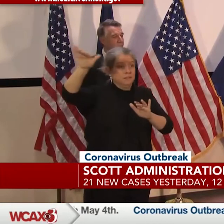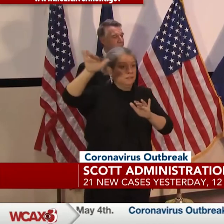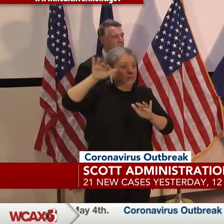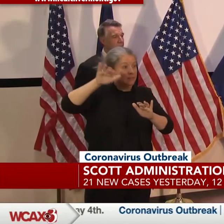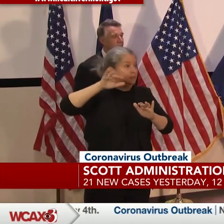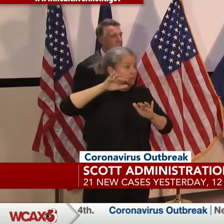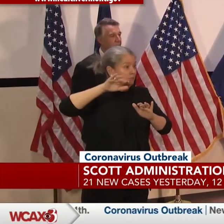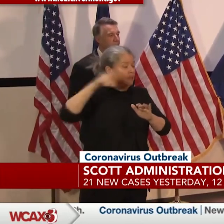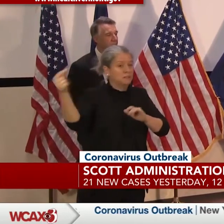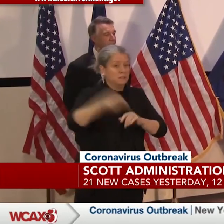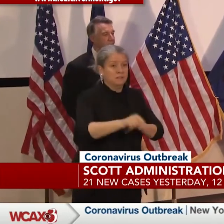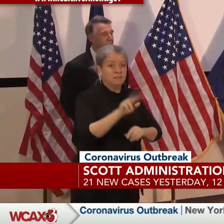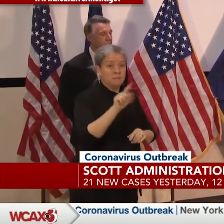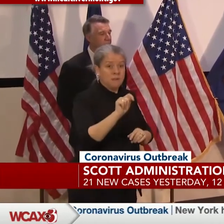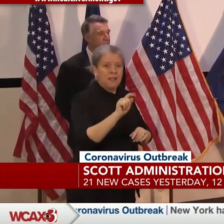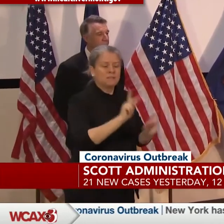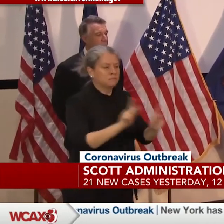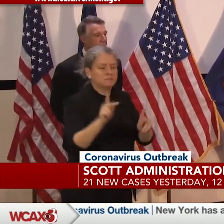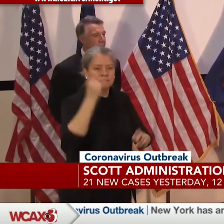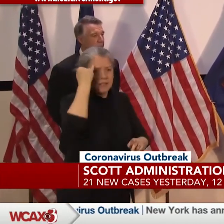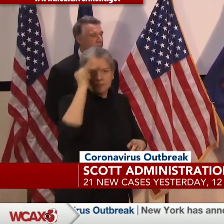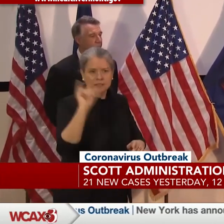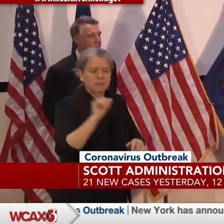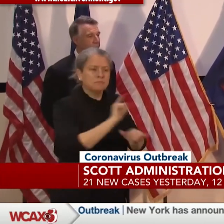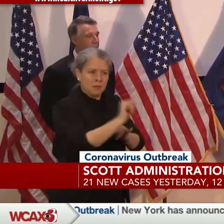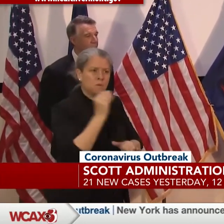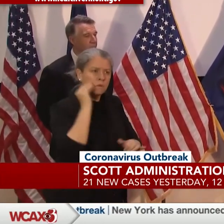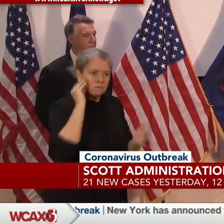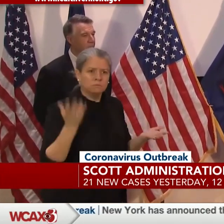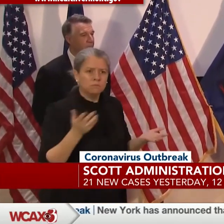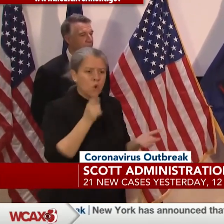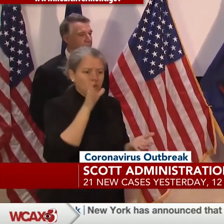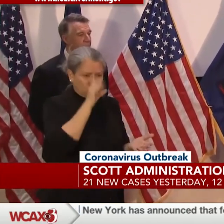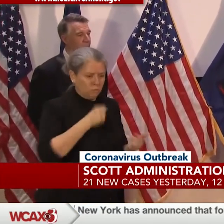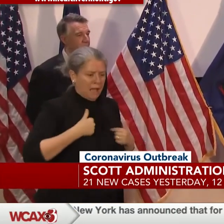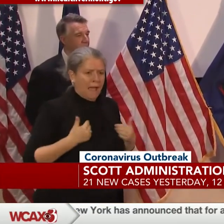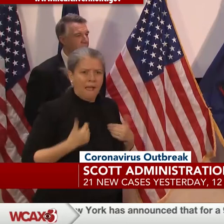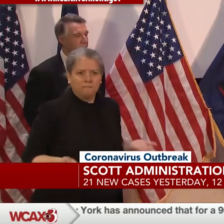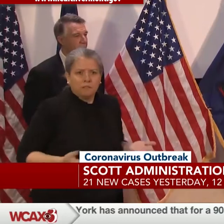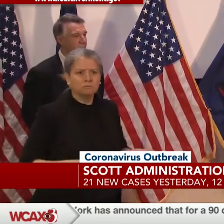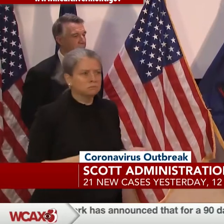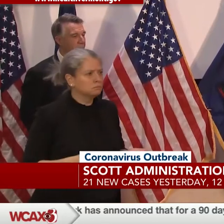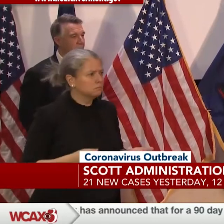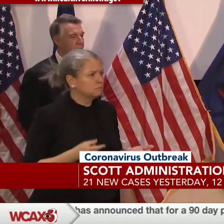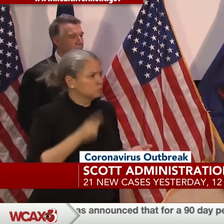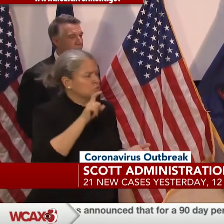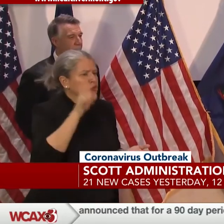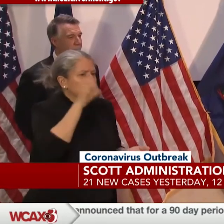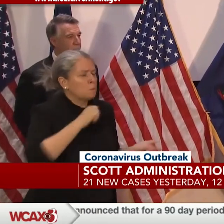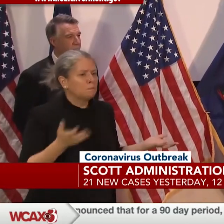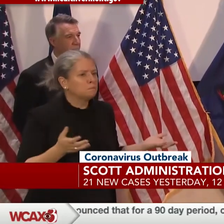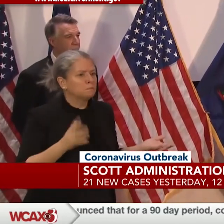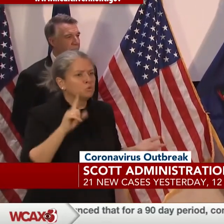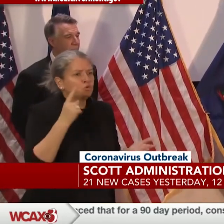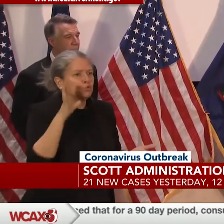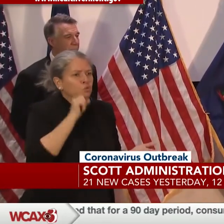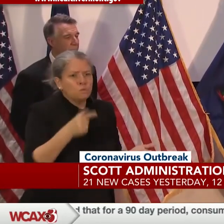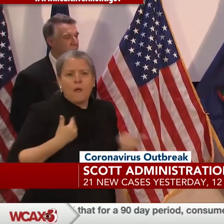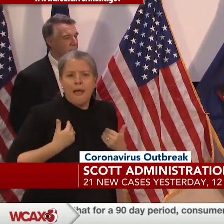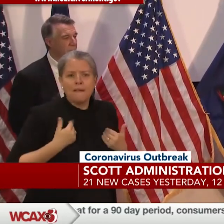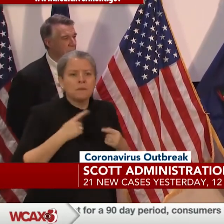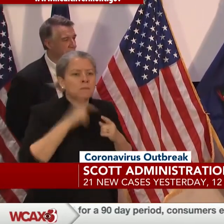borders of Vermont into Vermont again. We want you to make the assumption you may be harboring the virus and not symptomatic